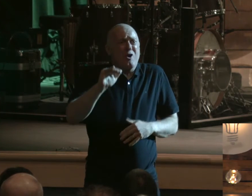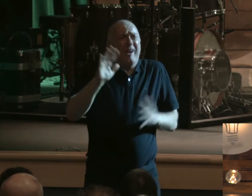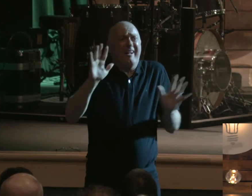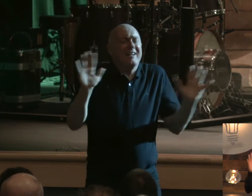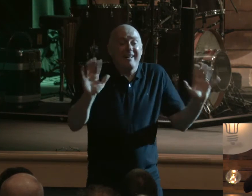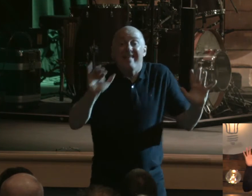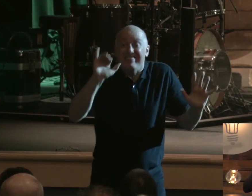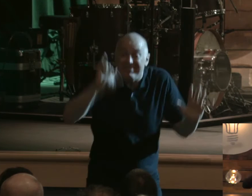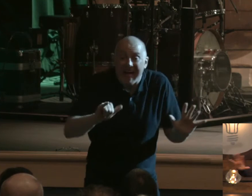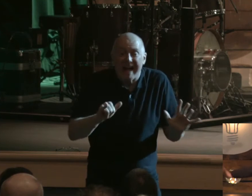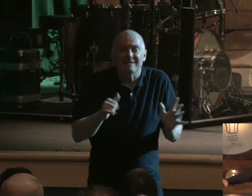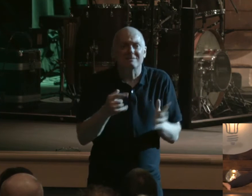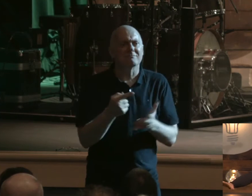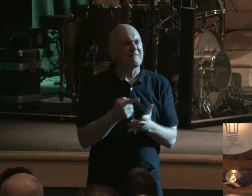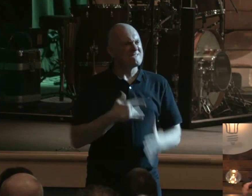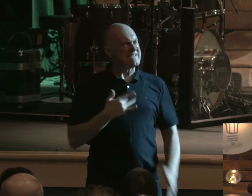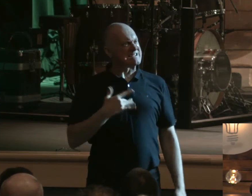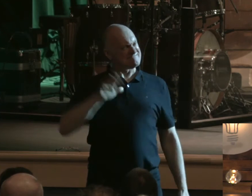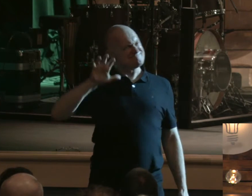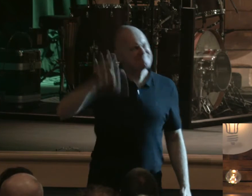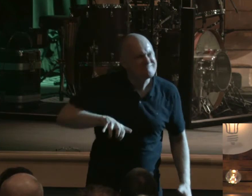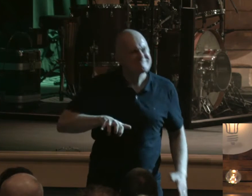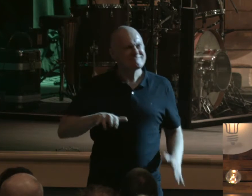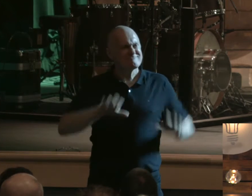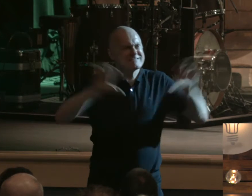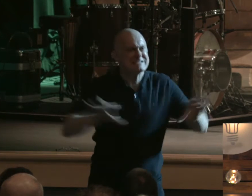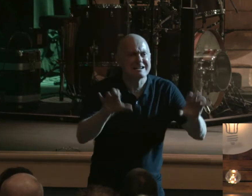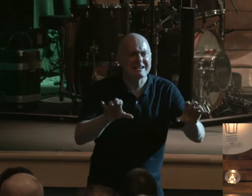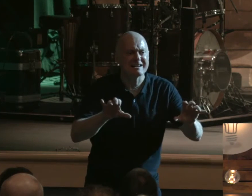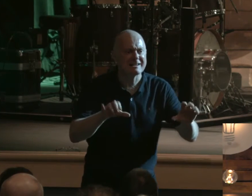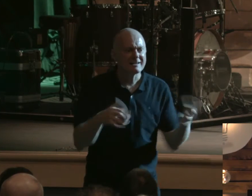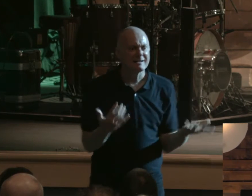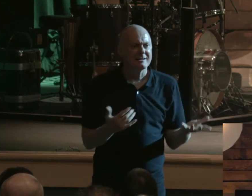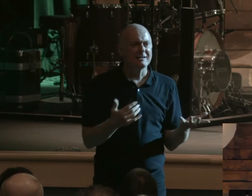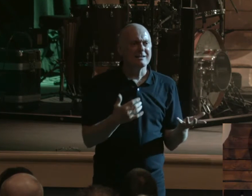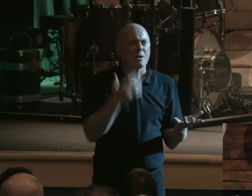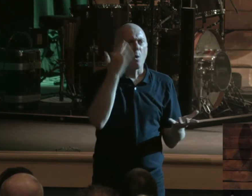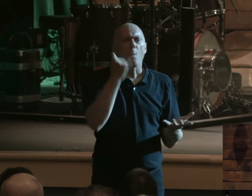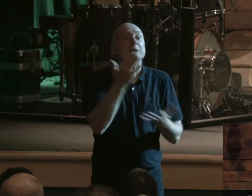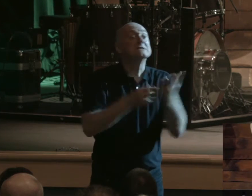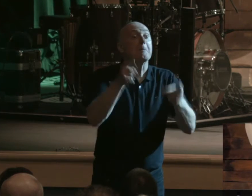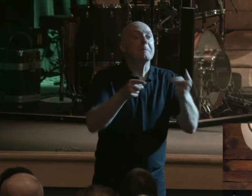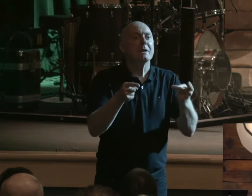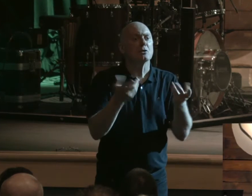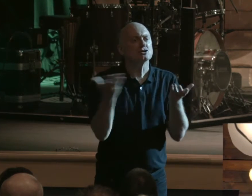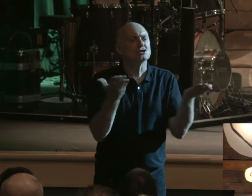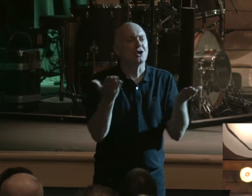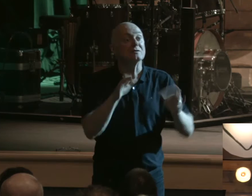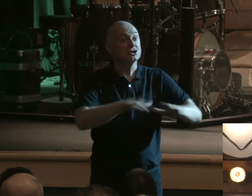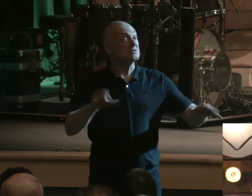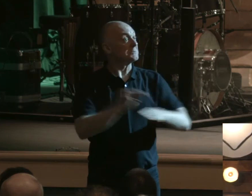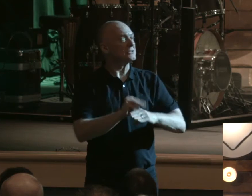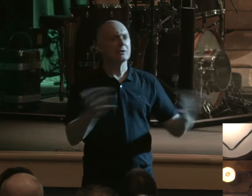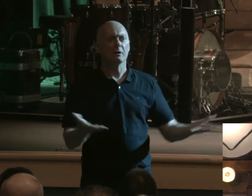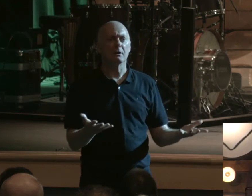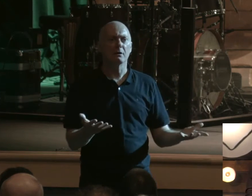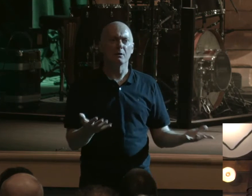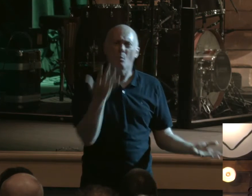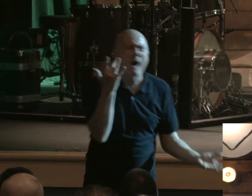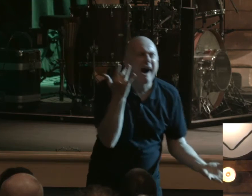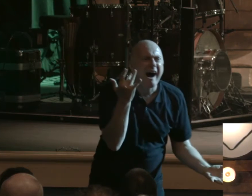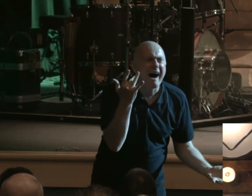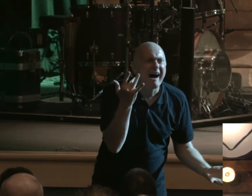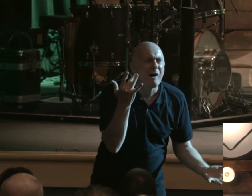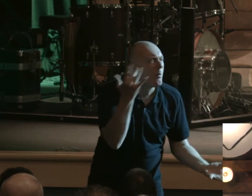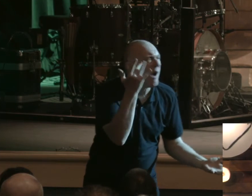love, that's what compels us. For the people here, right, why would you serve in Harvest Kids during this season where there's such need? You